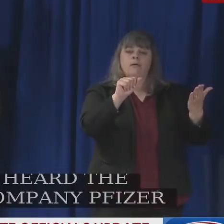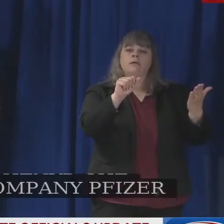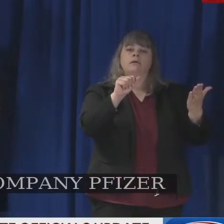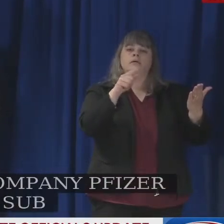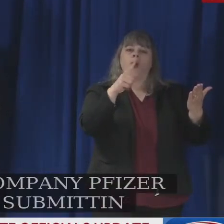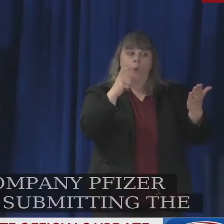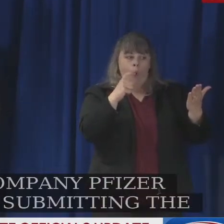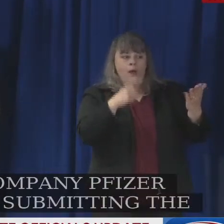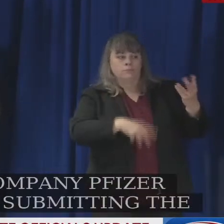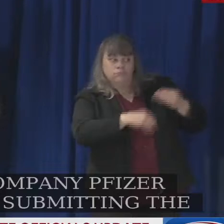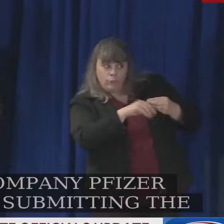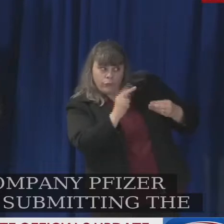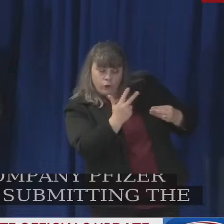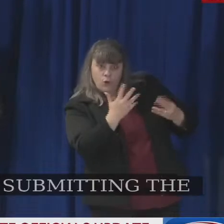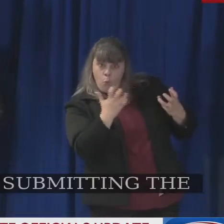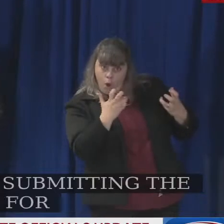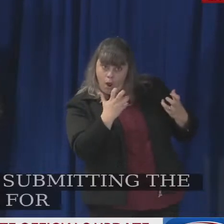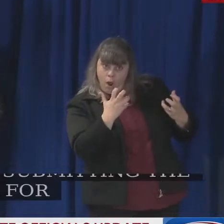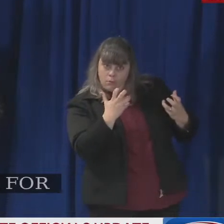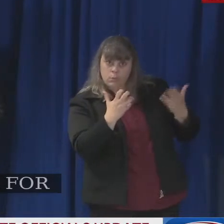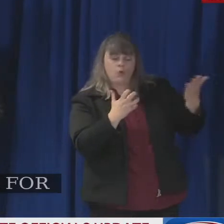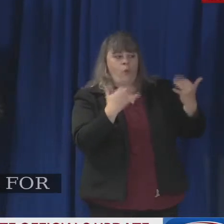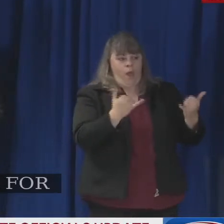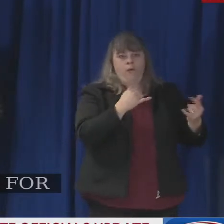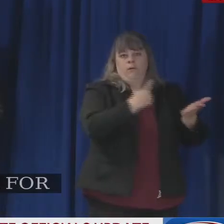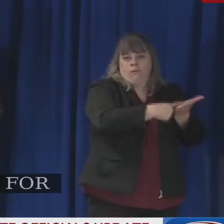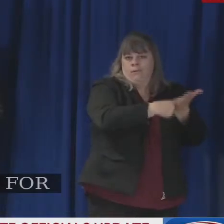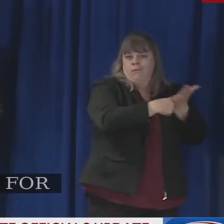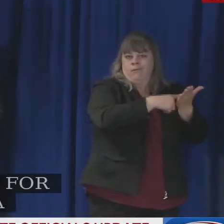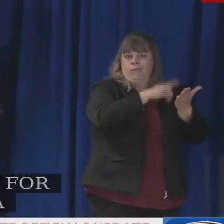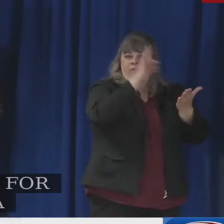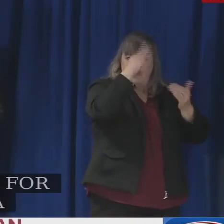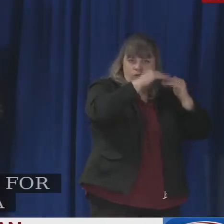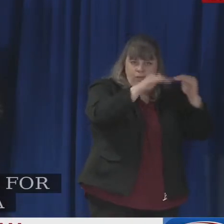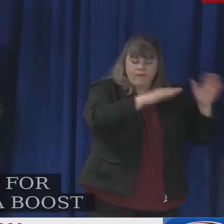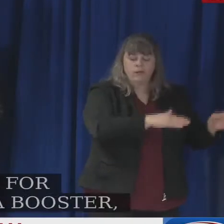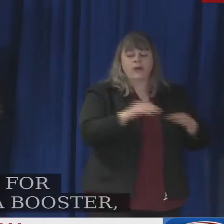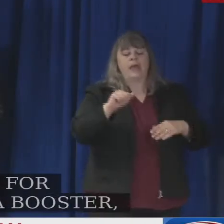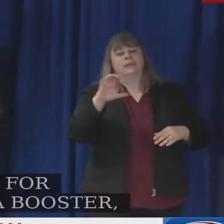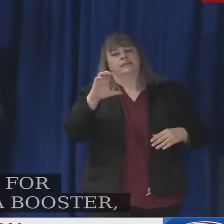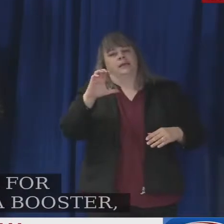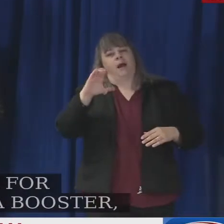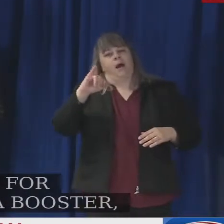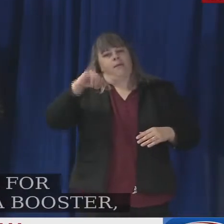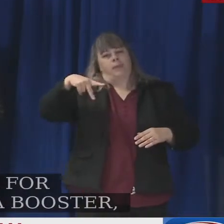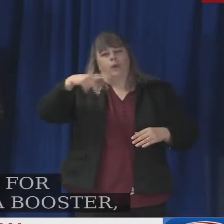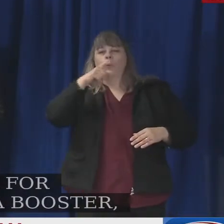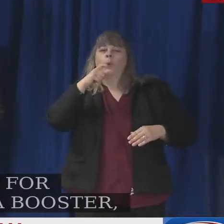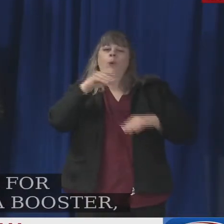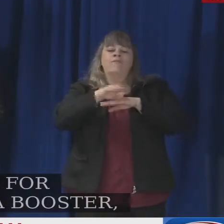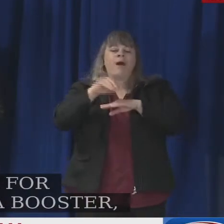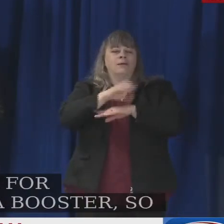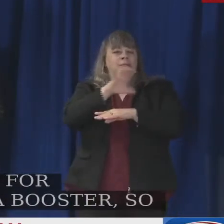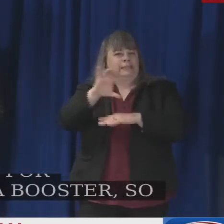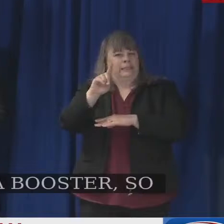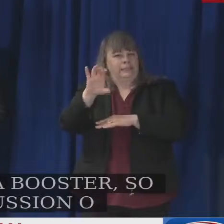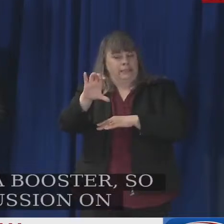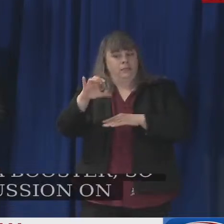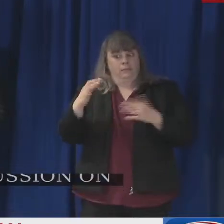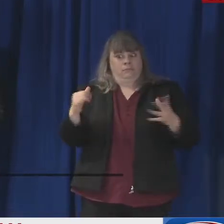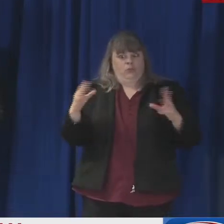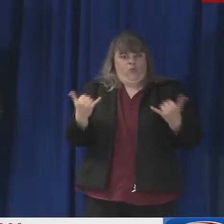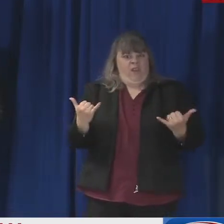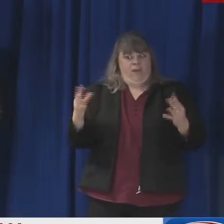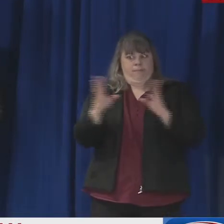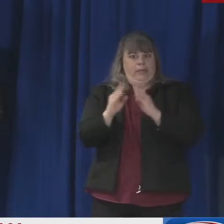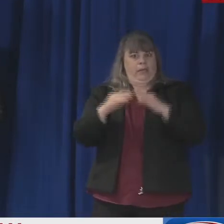said, as a booster. So there's that discussion ongoing. The ACIP, the advisory committee to the CDC, is actually meeting today, and